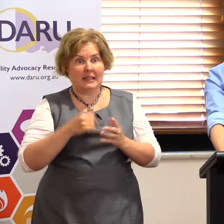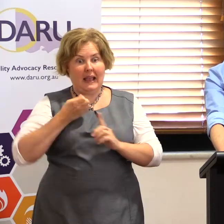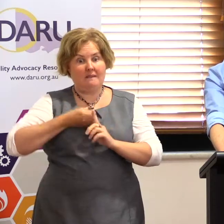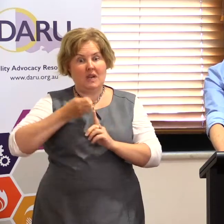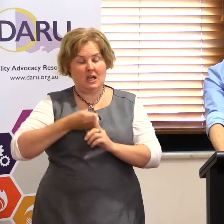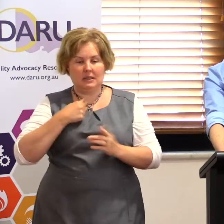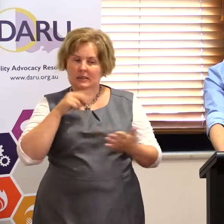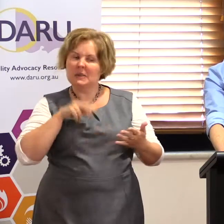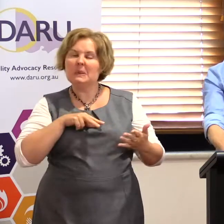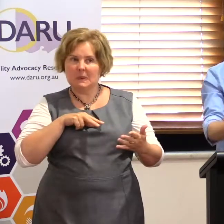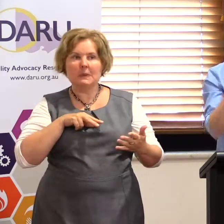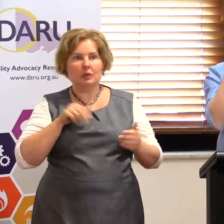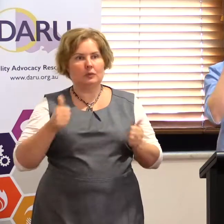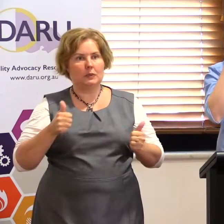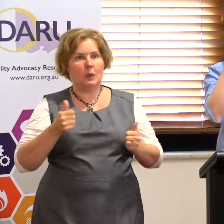So as an advocate,